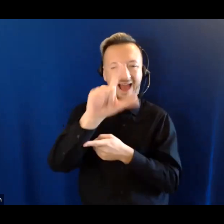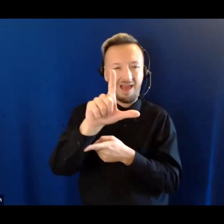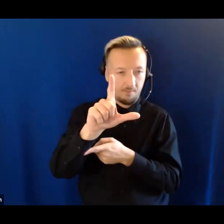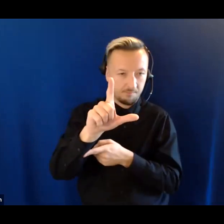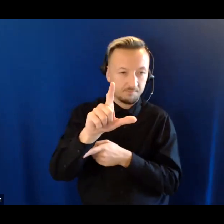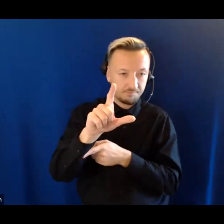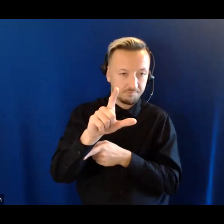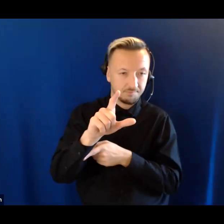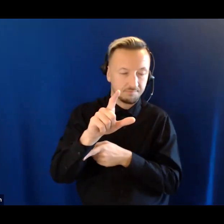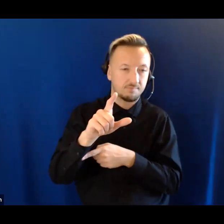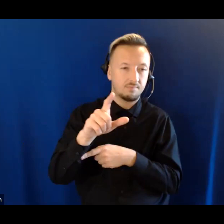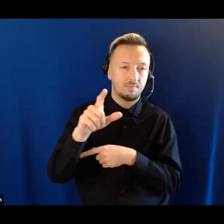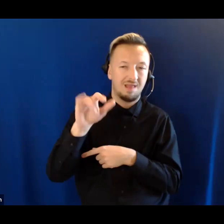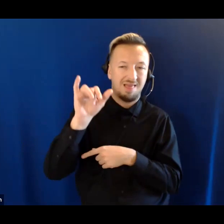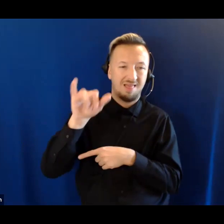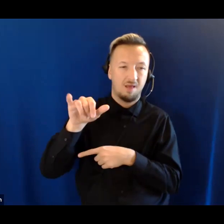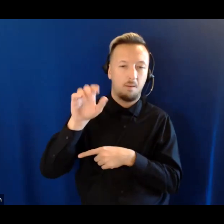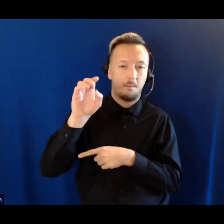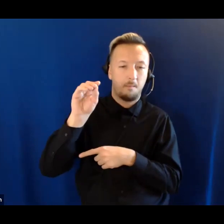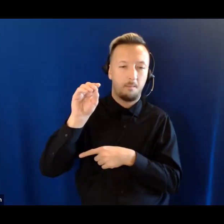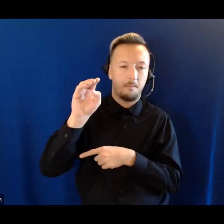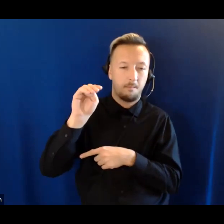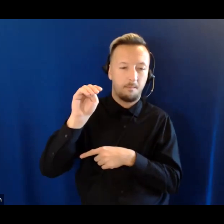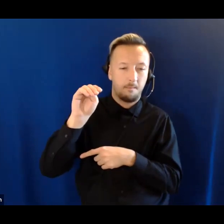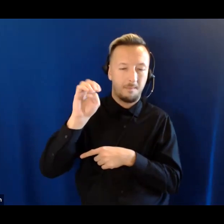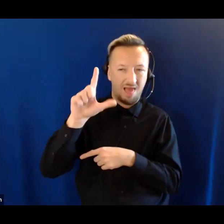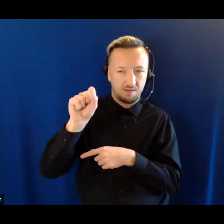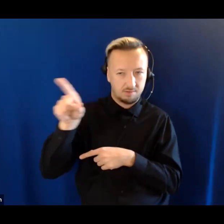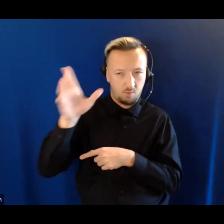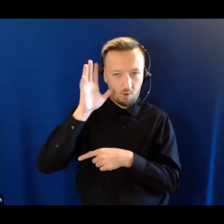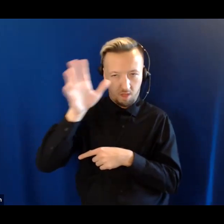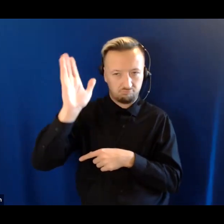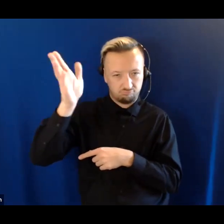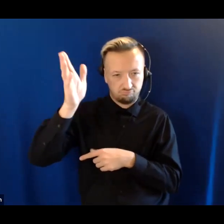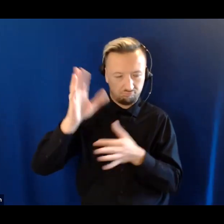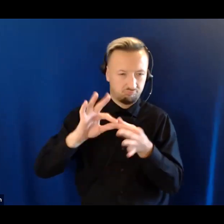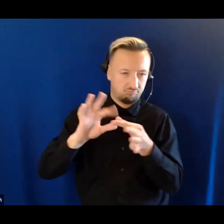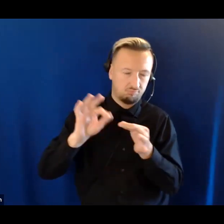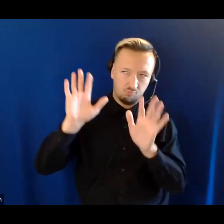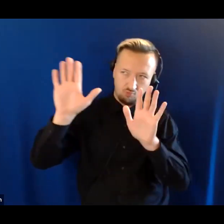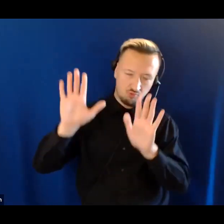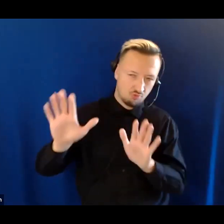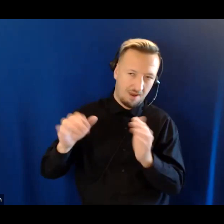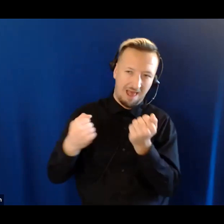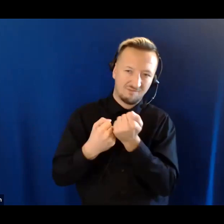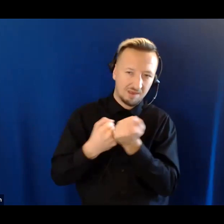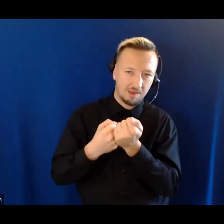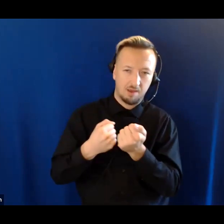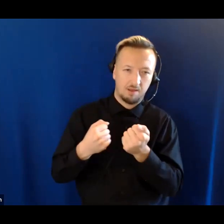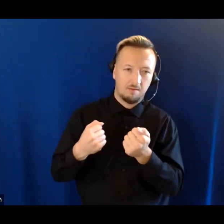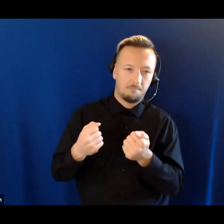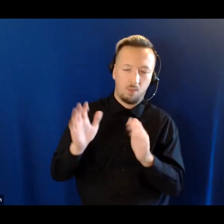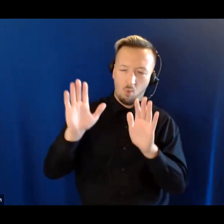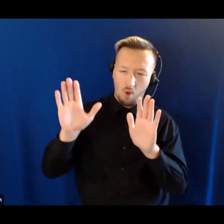being facilitated by Mel's, who is a great advocate and just a great person, really,